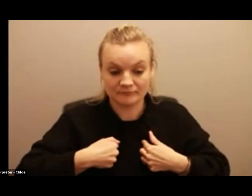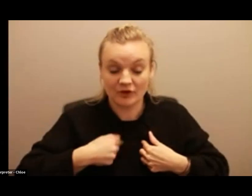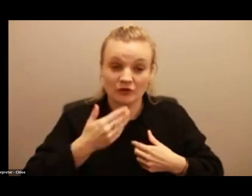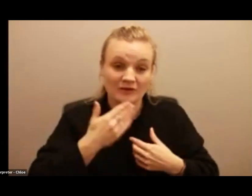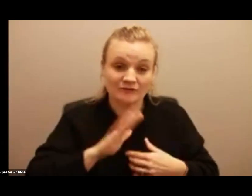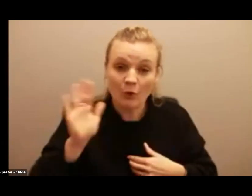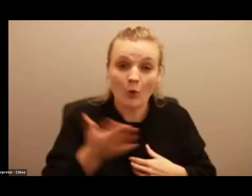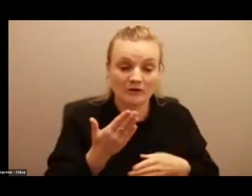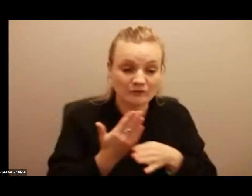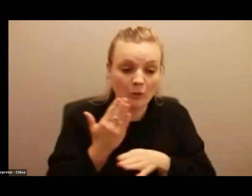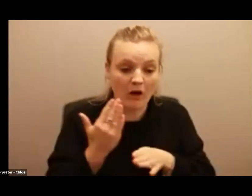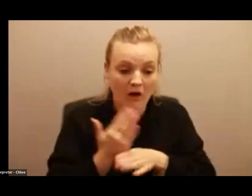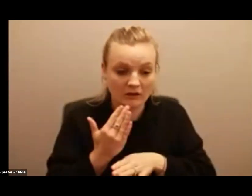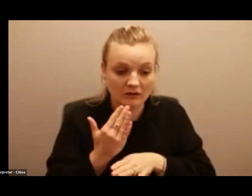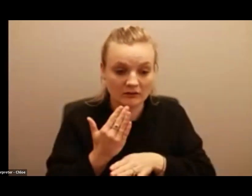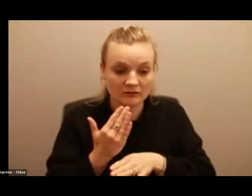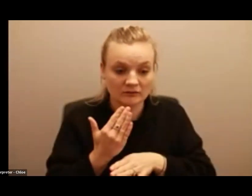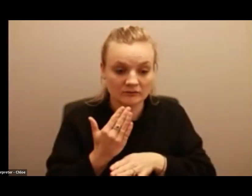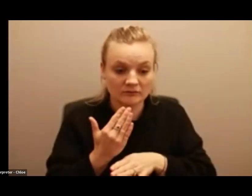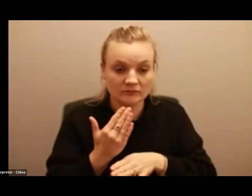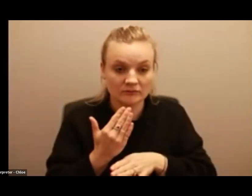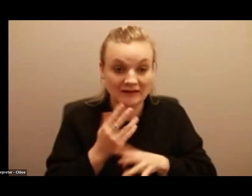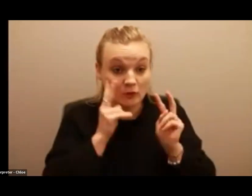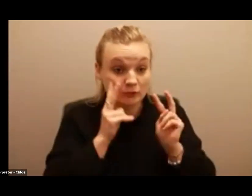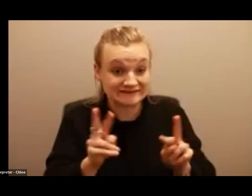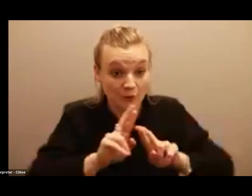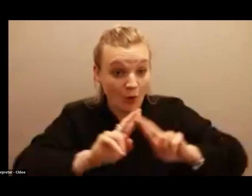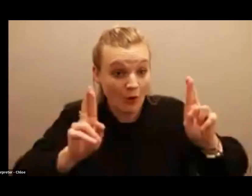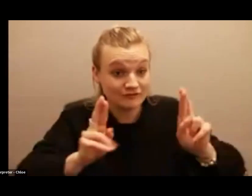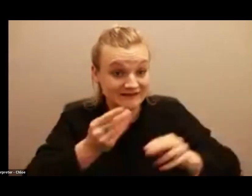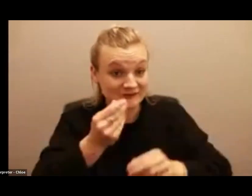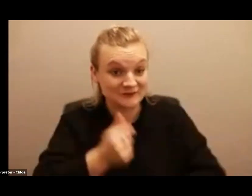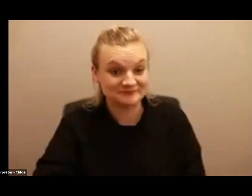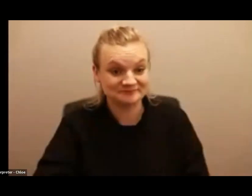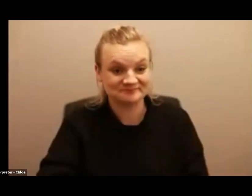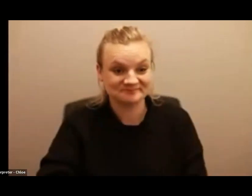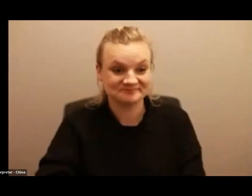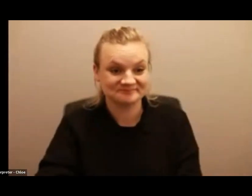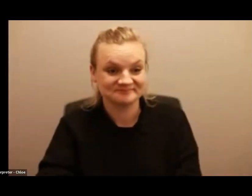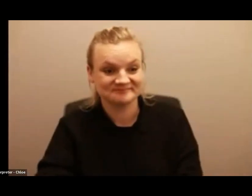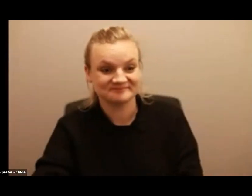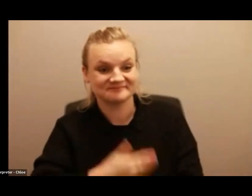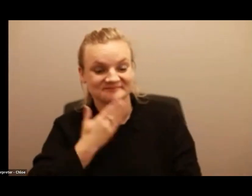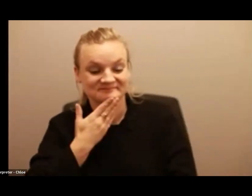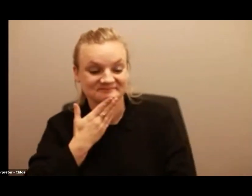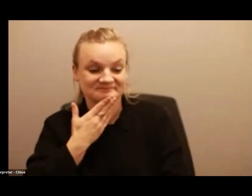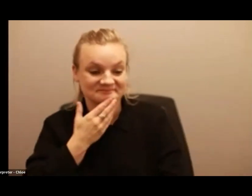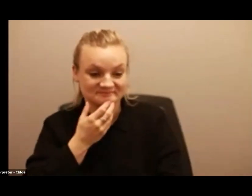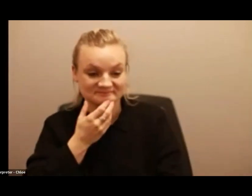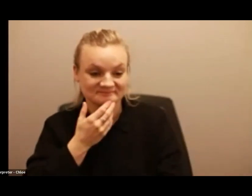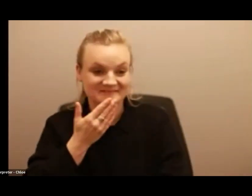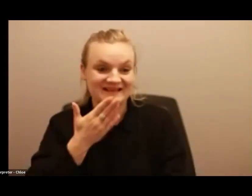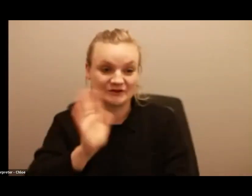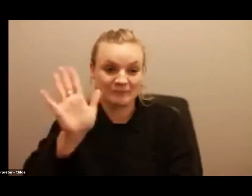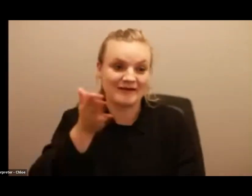do, and I will see you hopefully all soon in some shape or form. Yeah, bye from